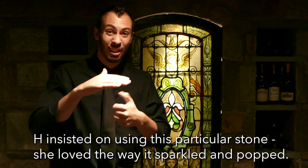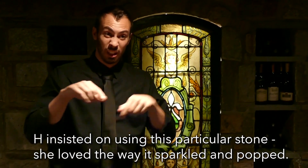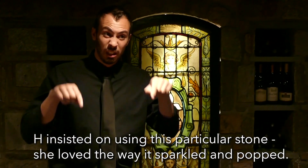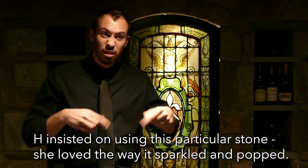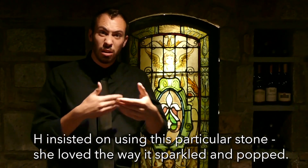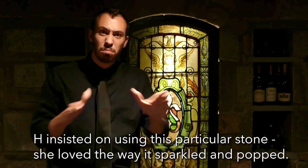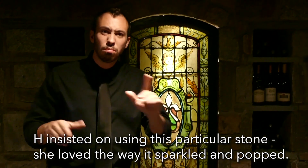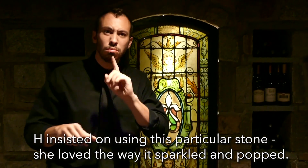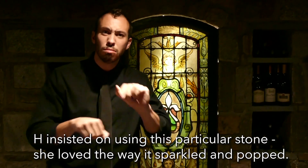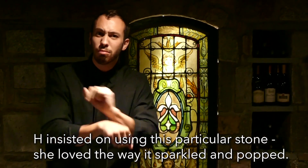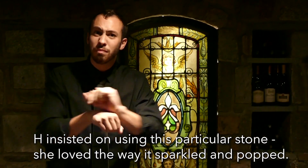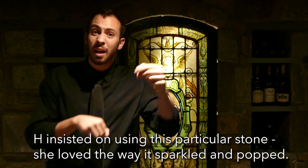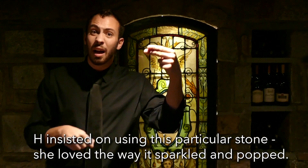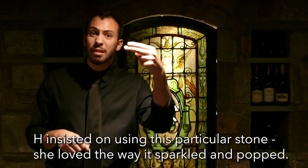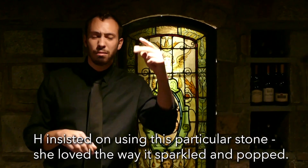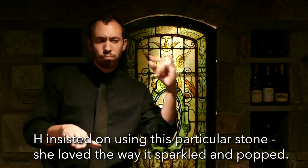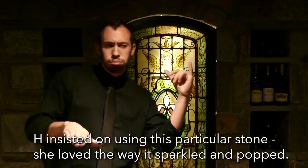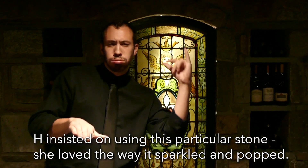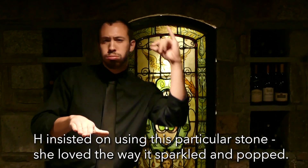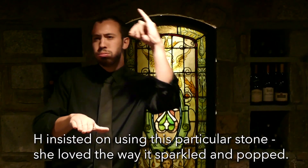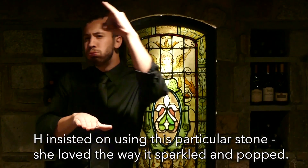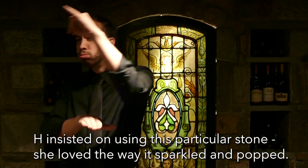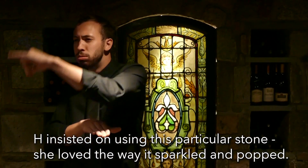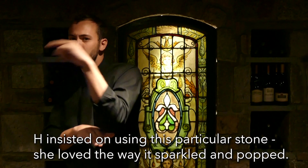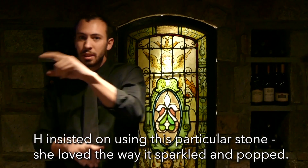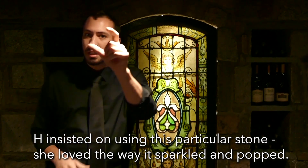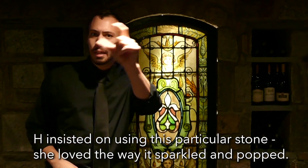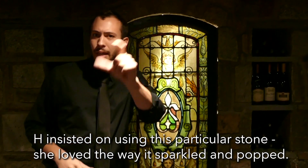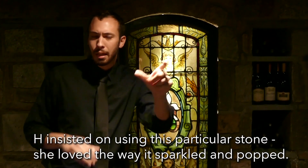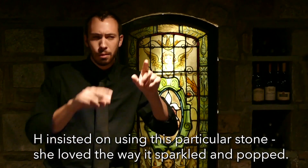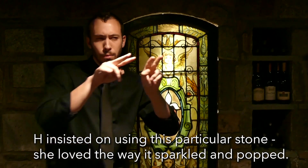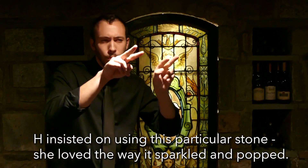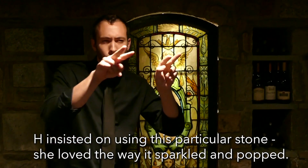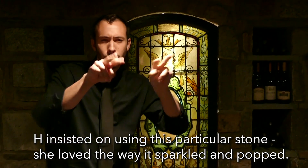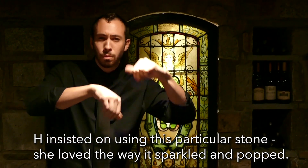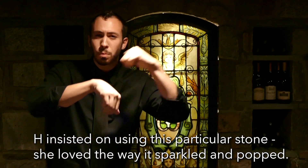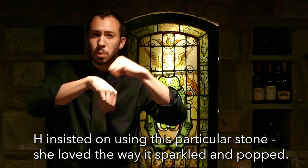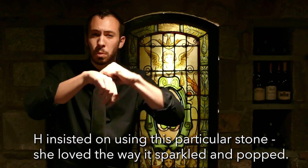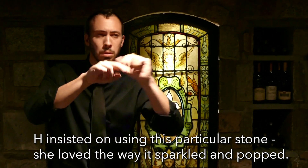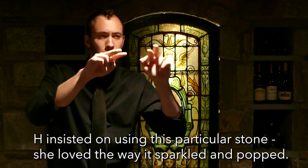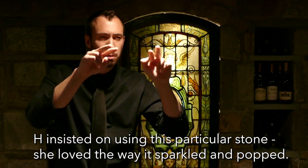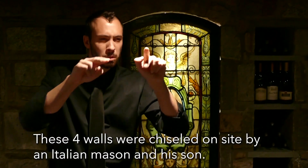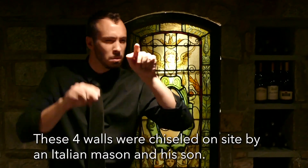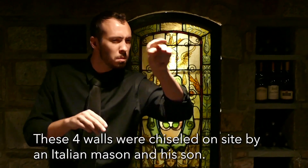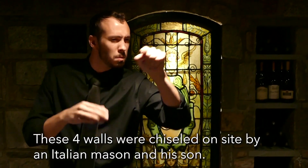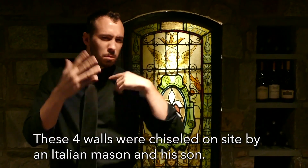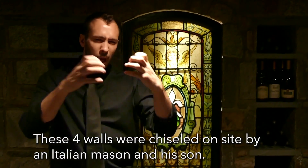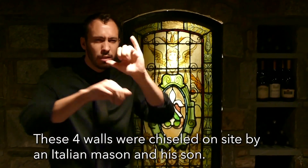H insisted on using this particular stone. She loved the way it sparkled and popped.